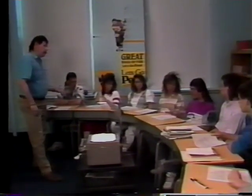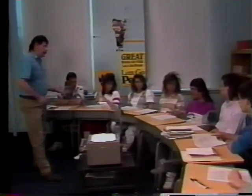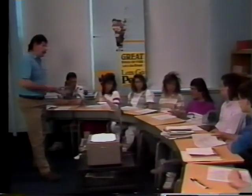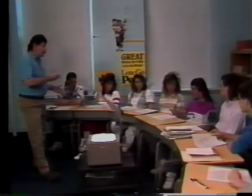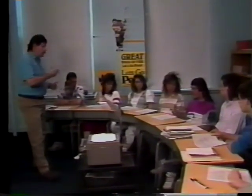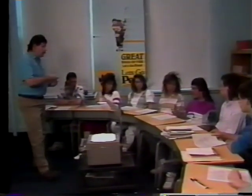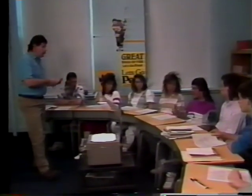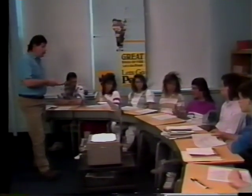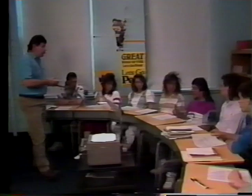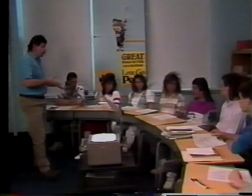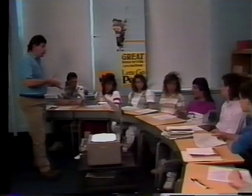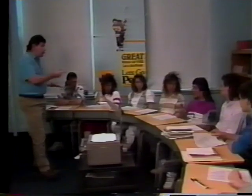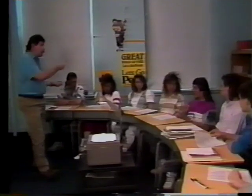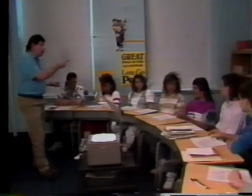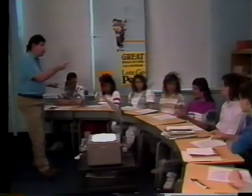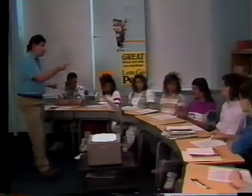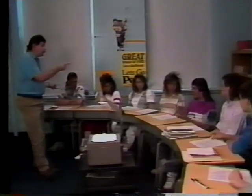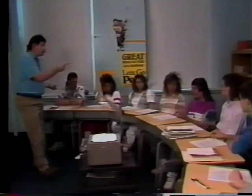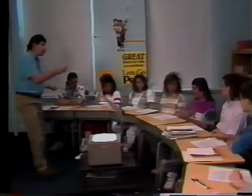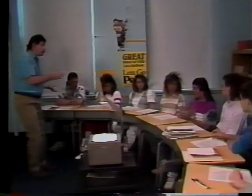Okay. But,